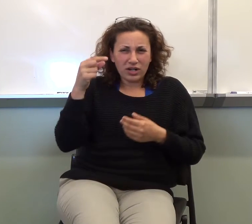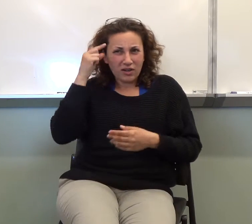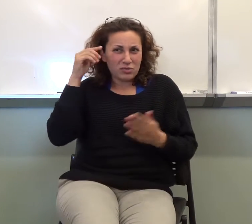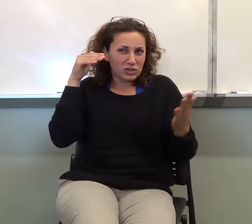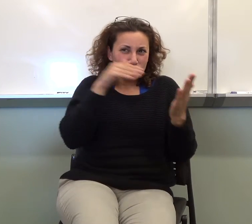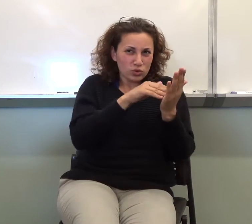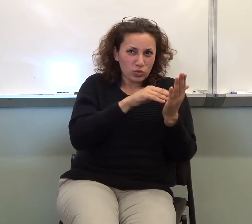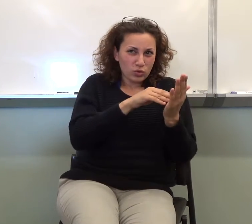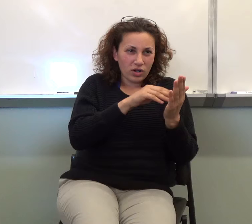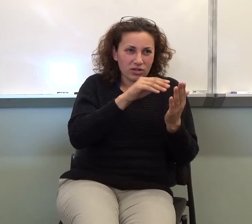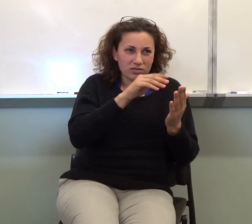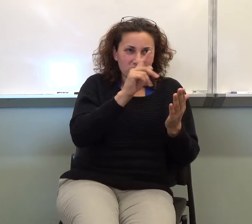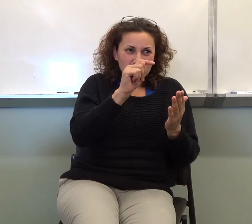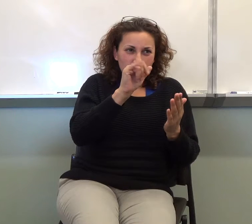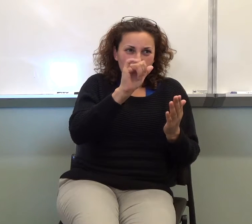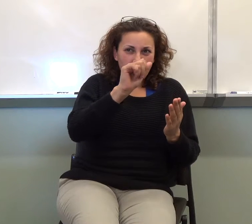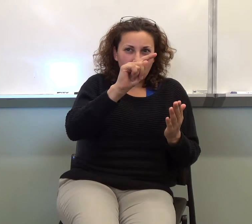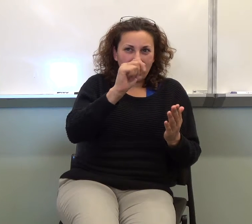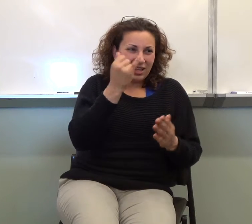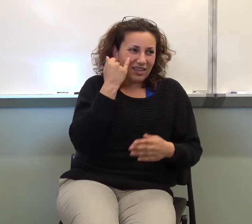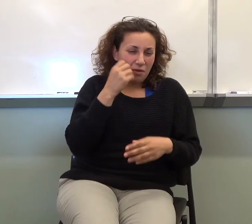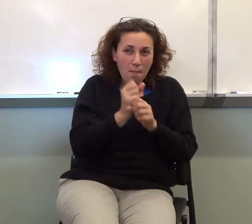interesting? No, it's not.